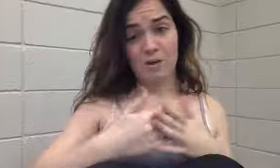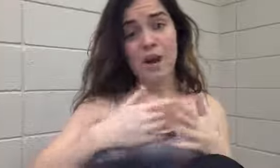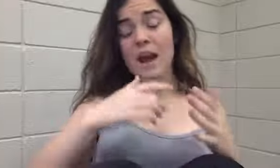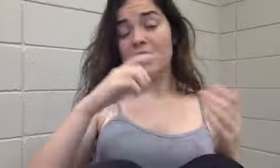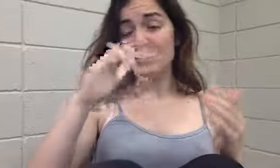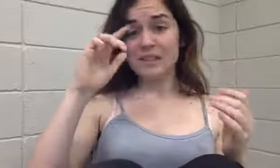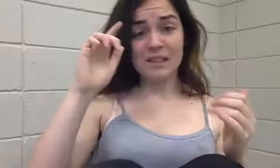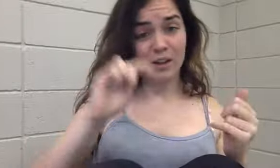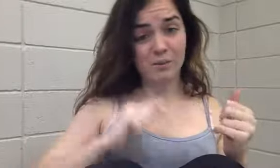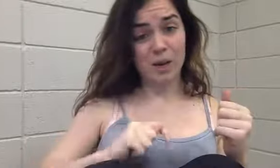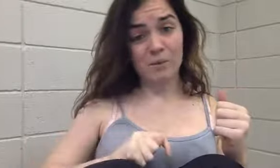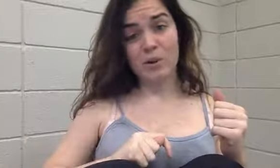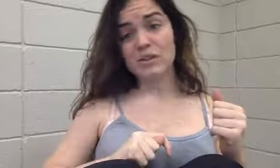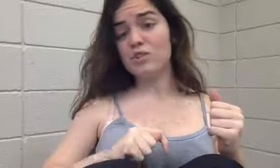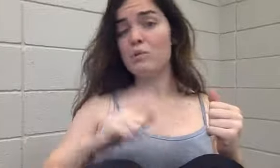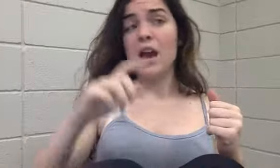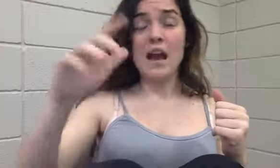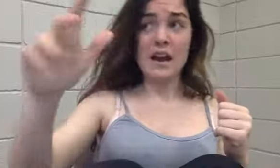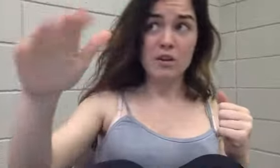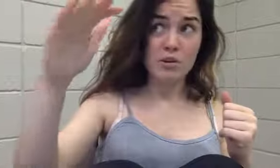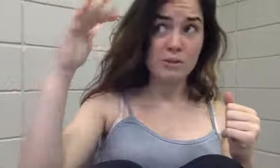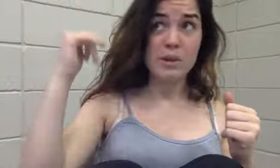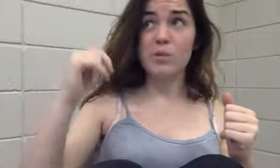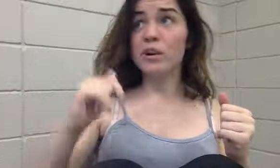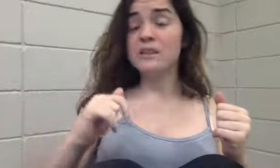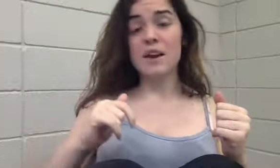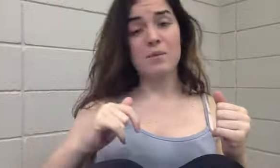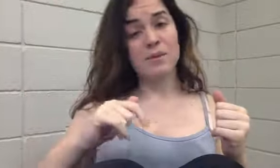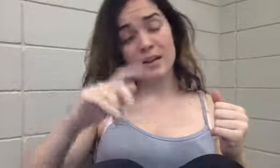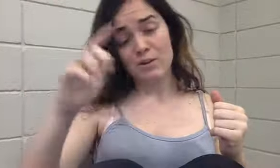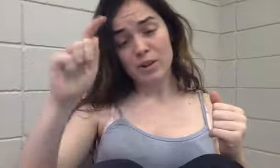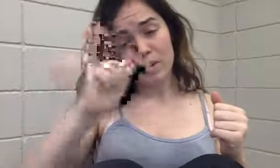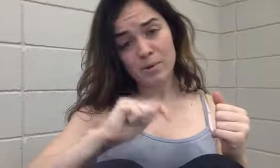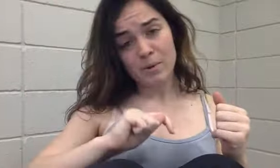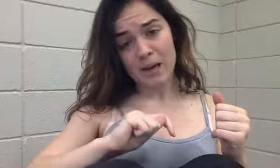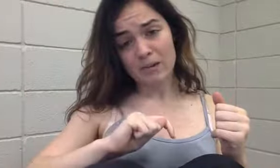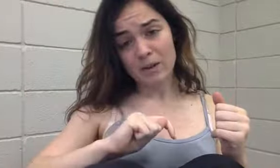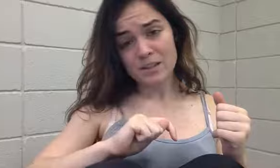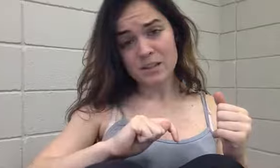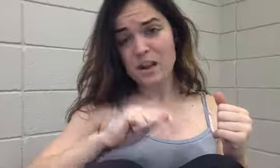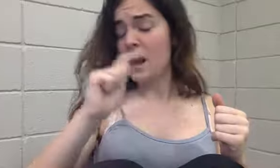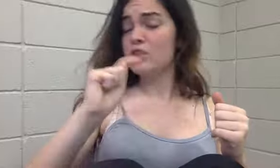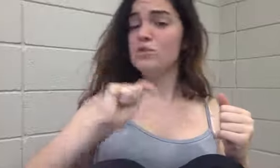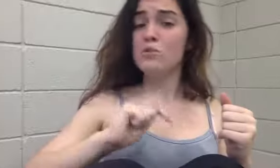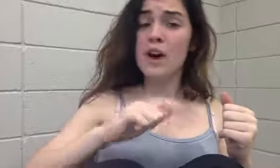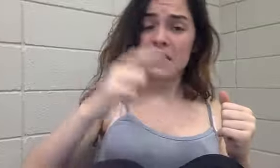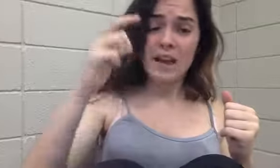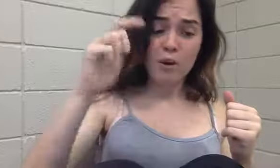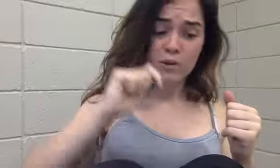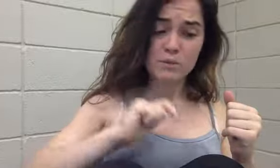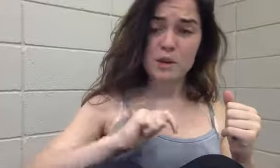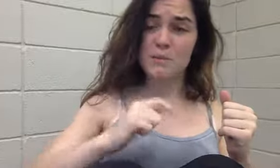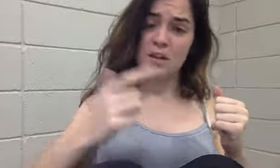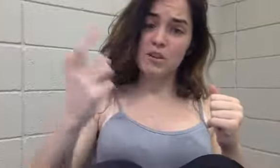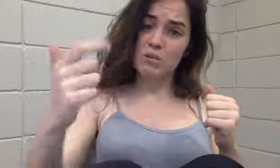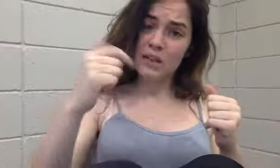and that is exactly what I'm going to do, and I know that people on this campus, and I know the people back at Ruston High School, they always wanted me to do what they wanted